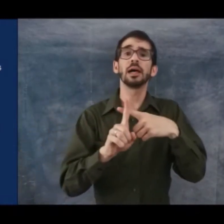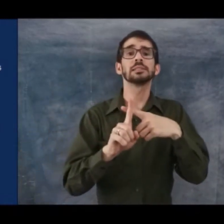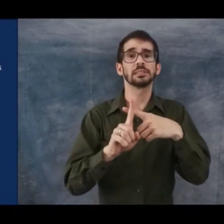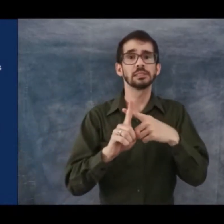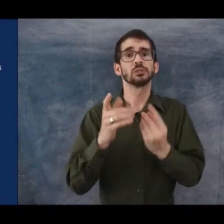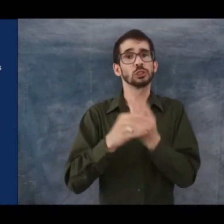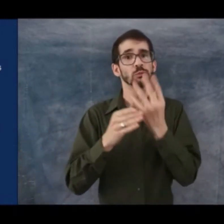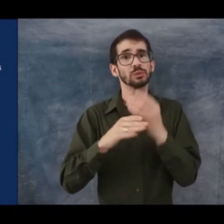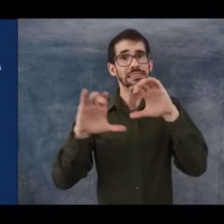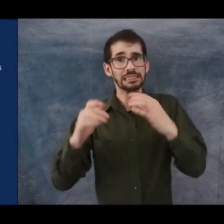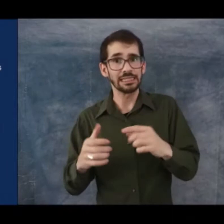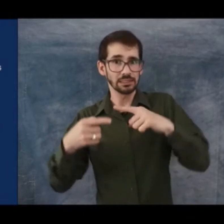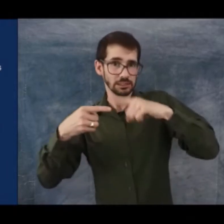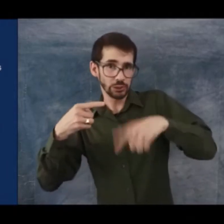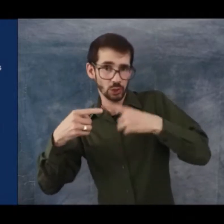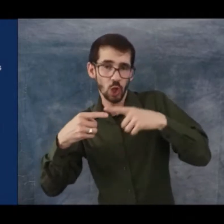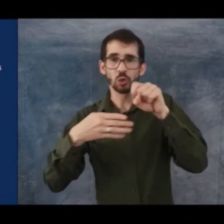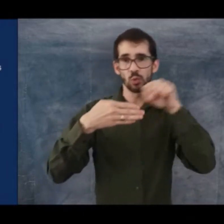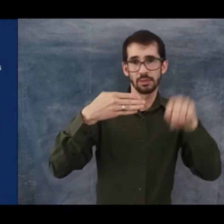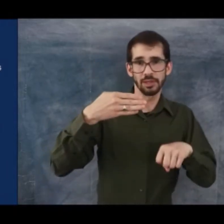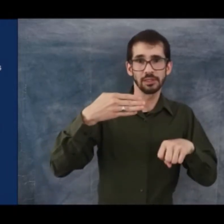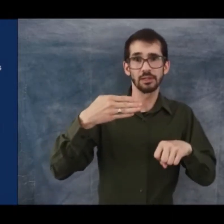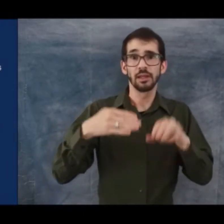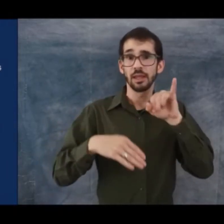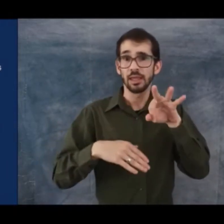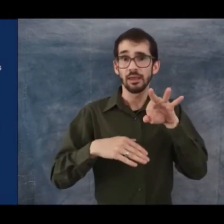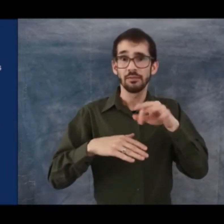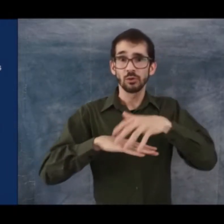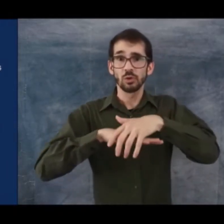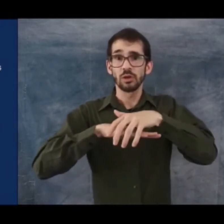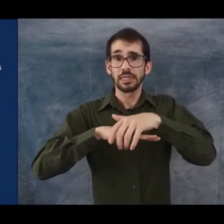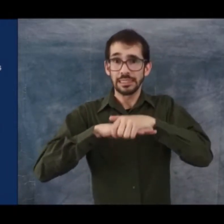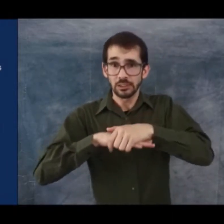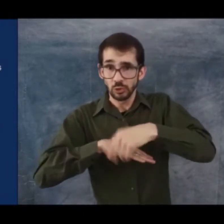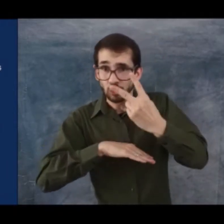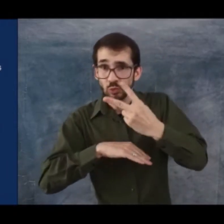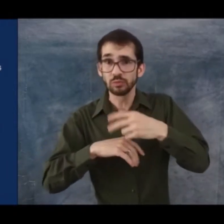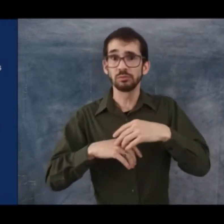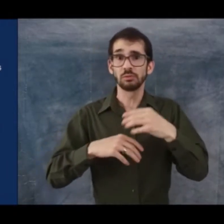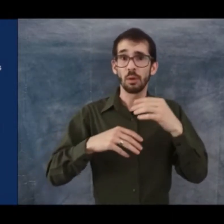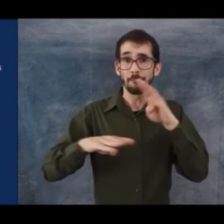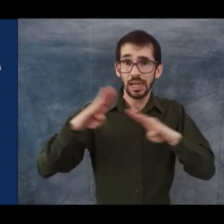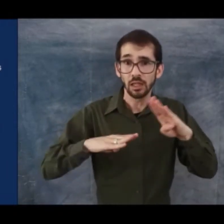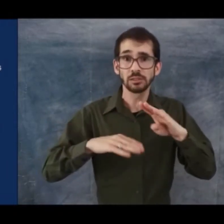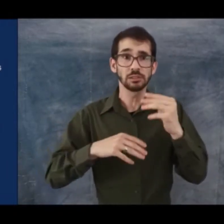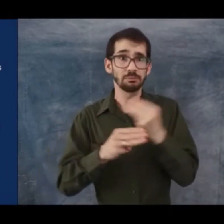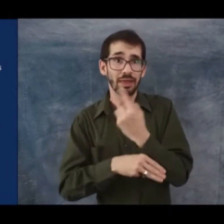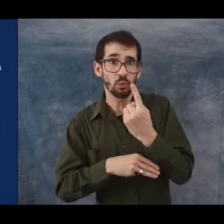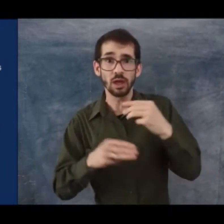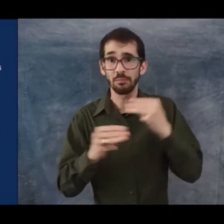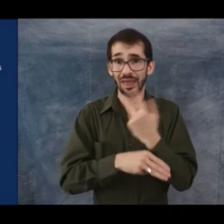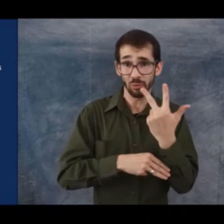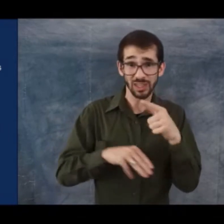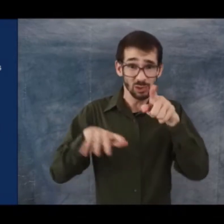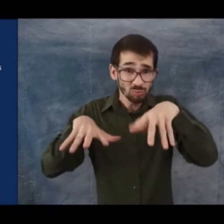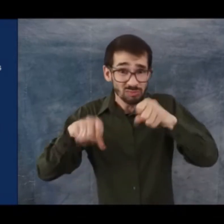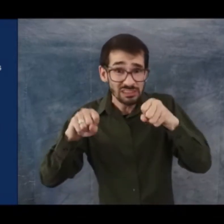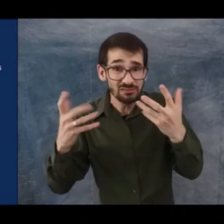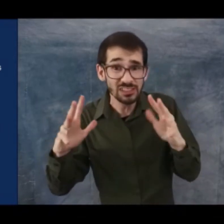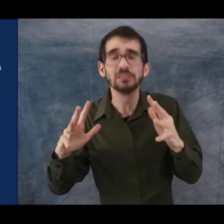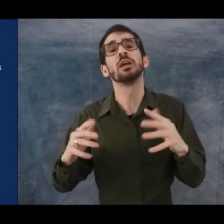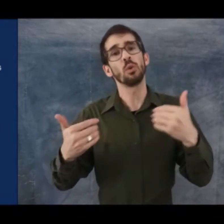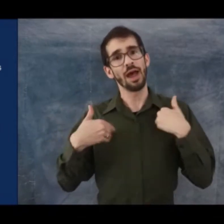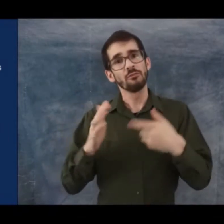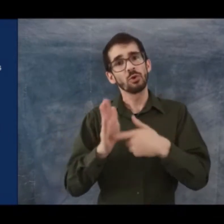semester testing. Students taking English 2, Biology, Math 1, or Math 3 have a required end-of-course or EOC